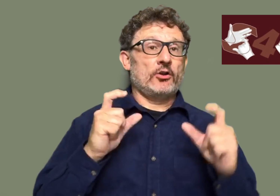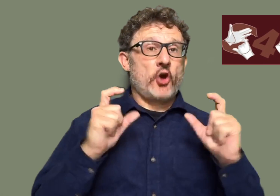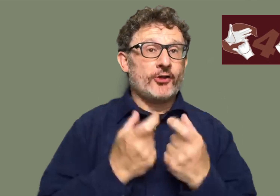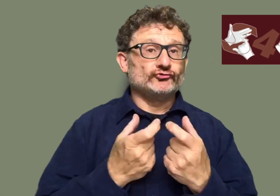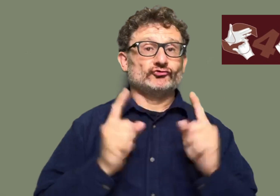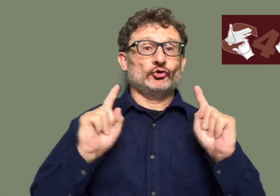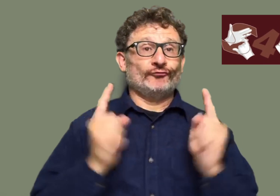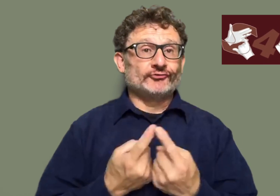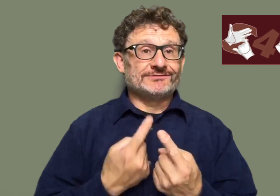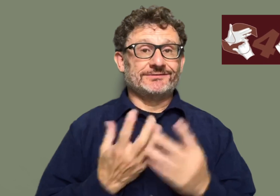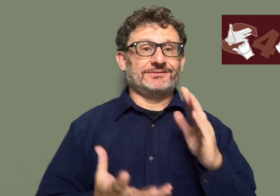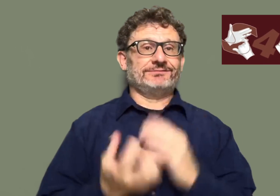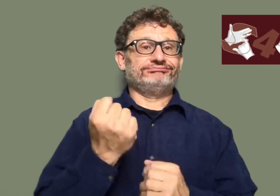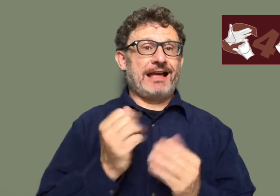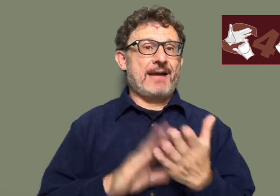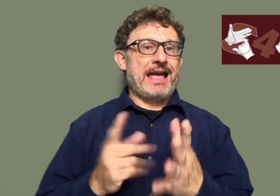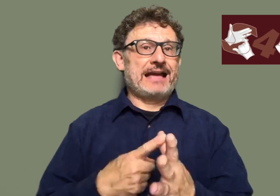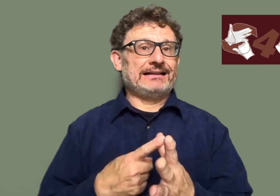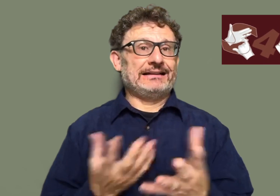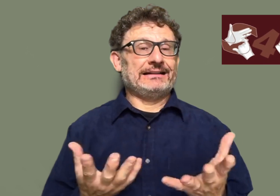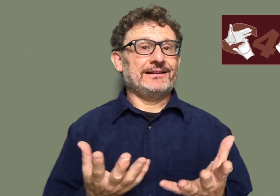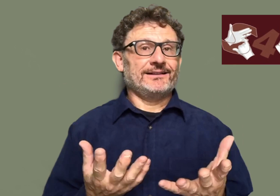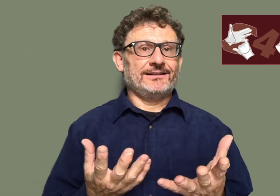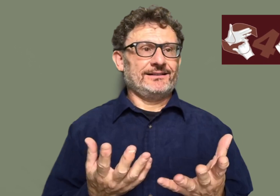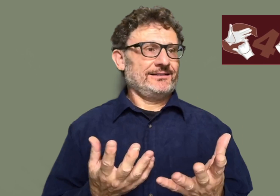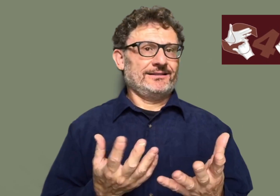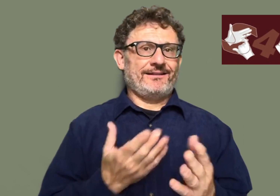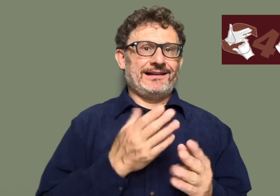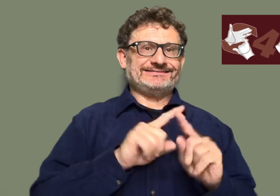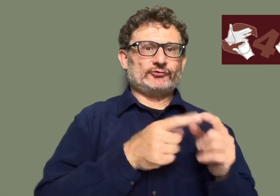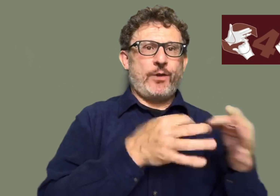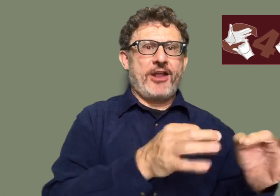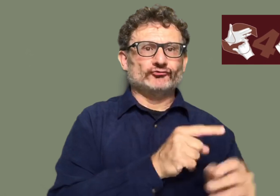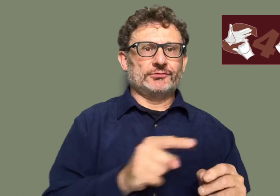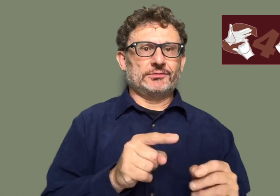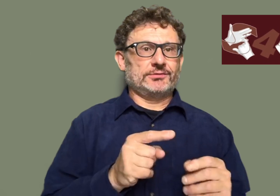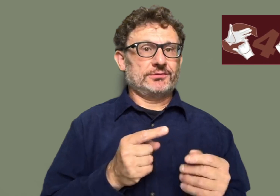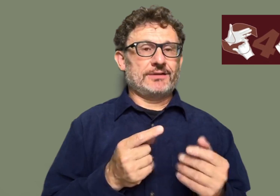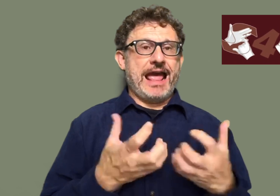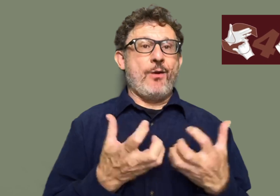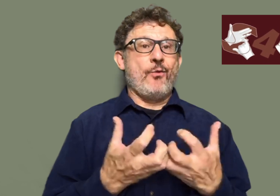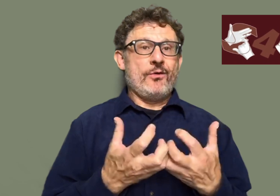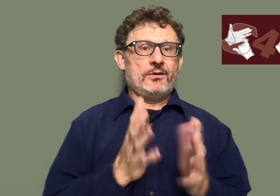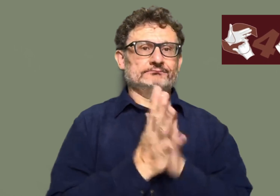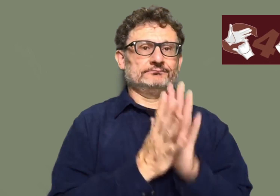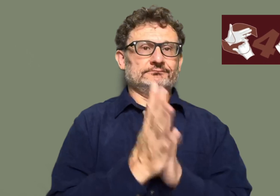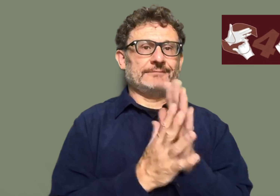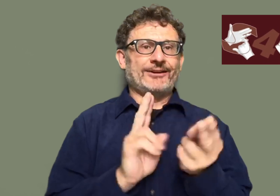went to college, I went to university, I achieved an MA, all these qualifications. But this was